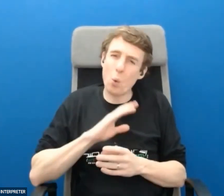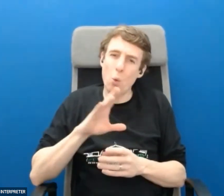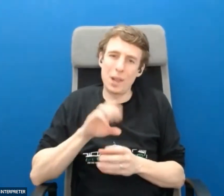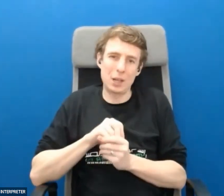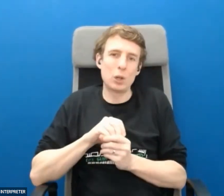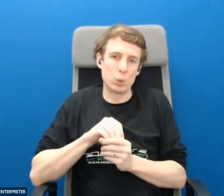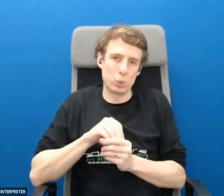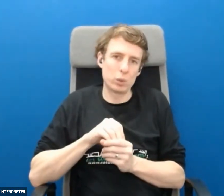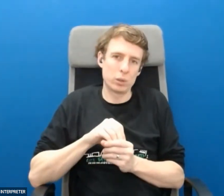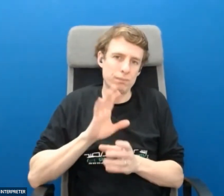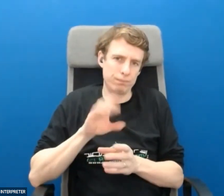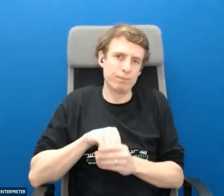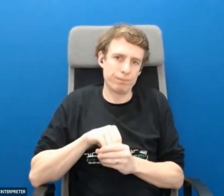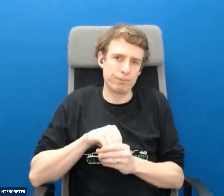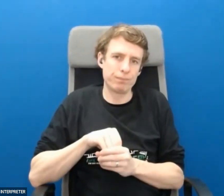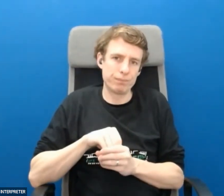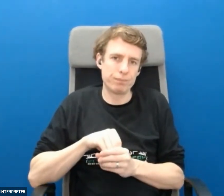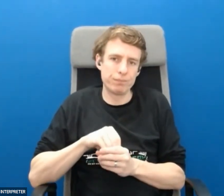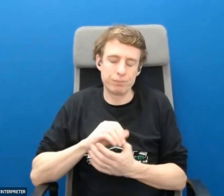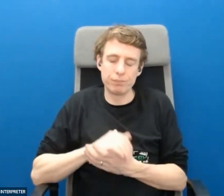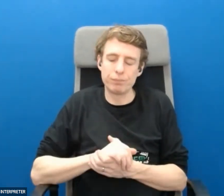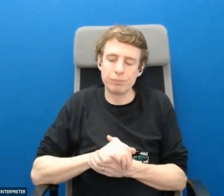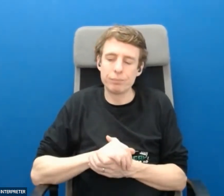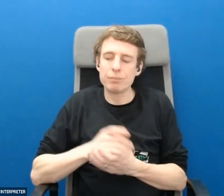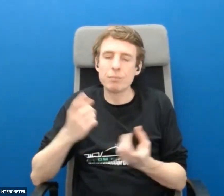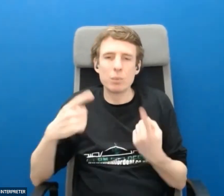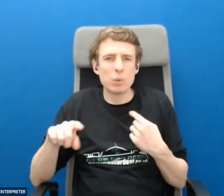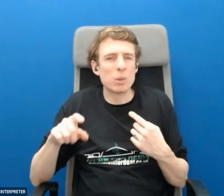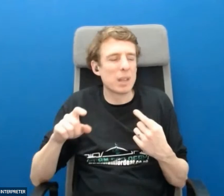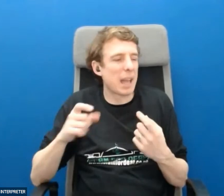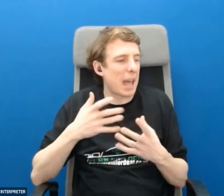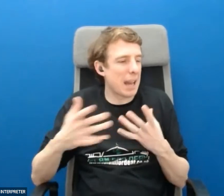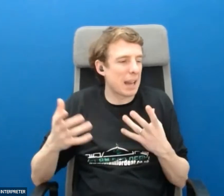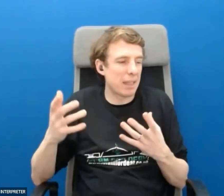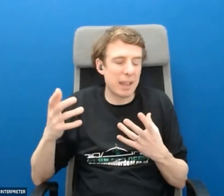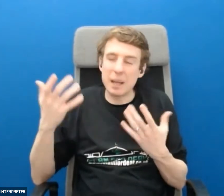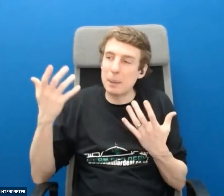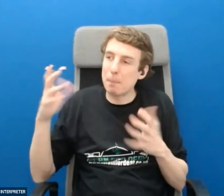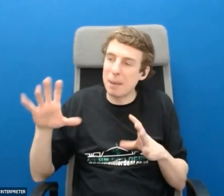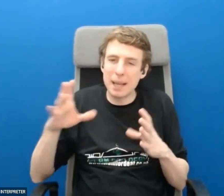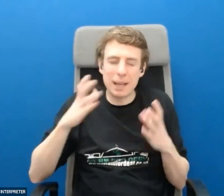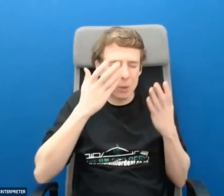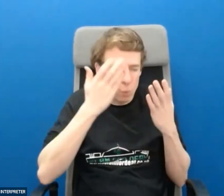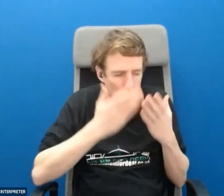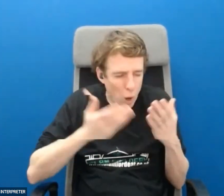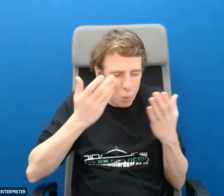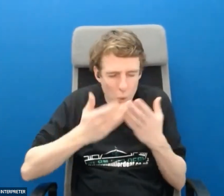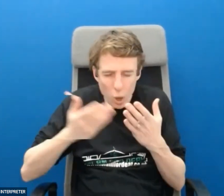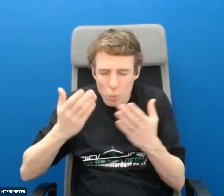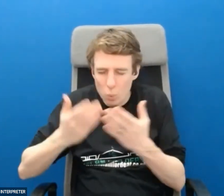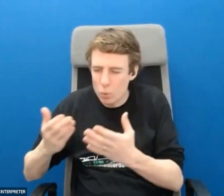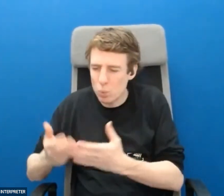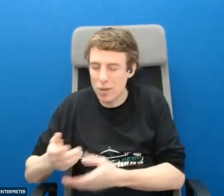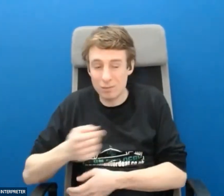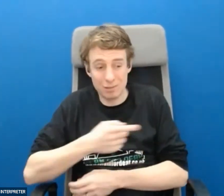things that are called upon other than Allah, they will never create even a